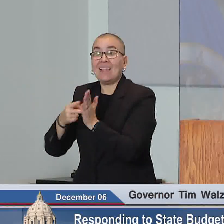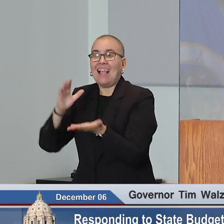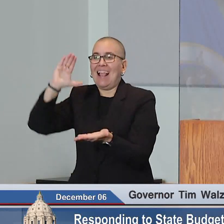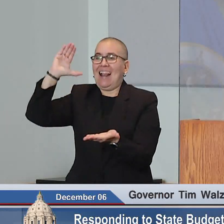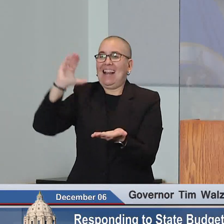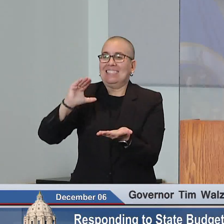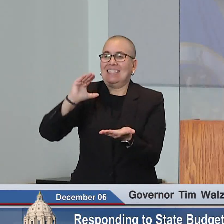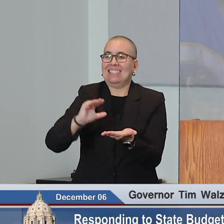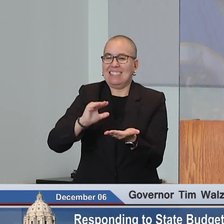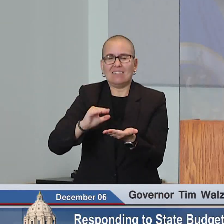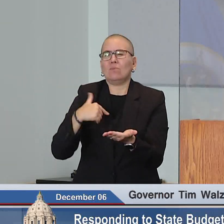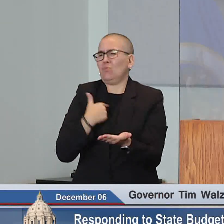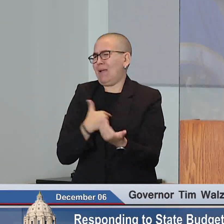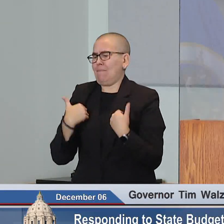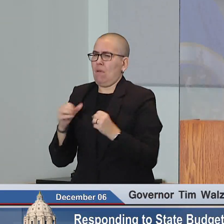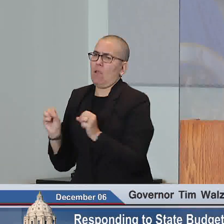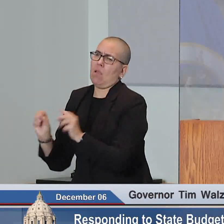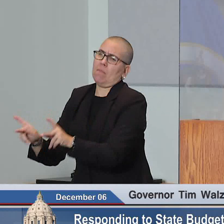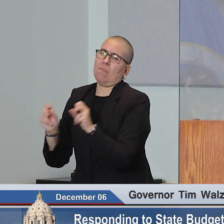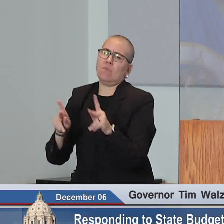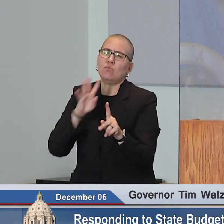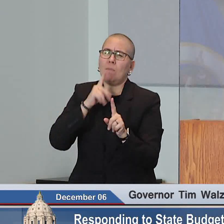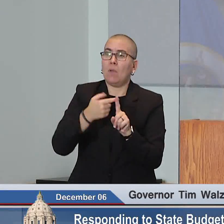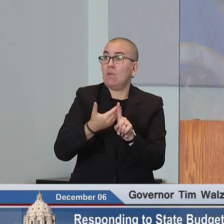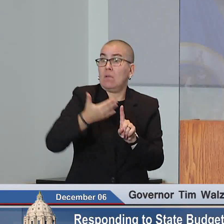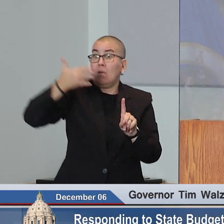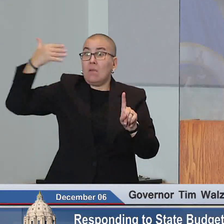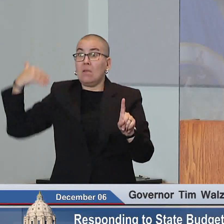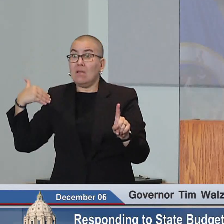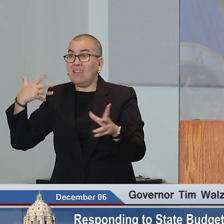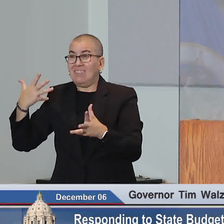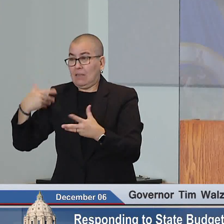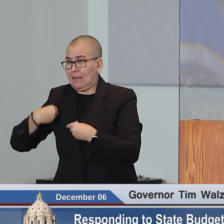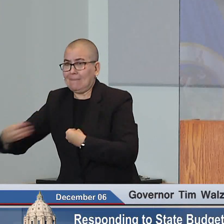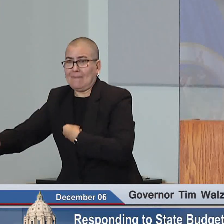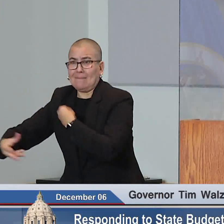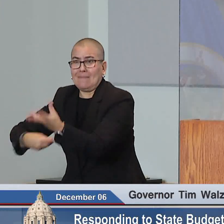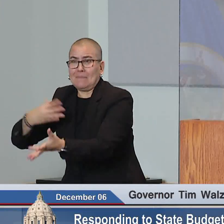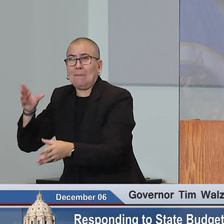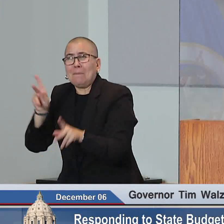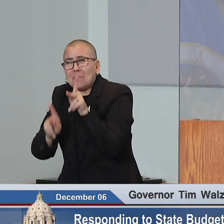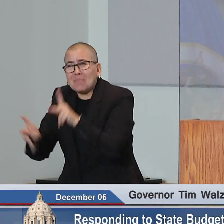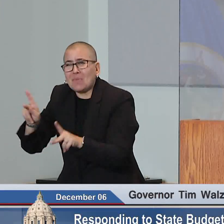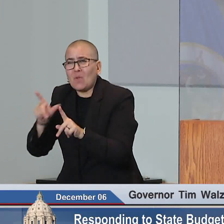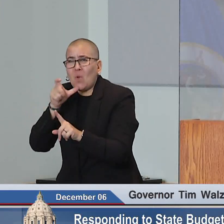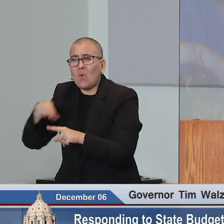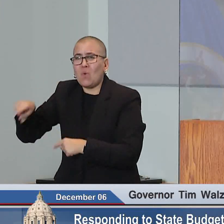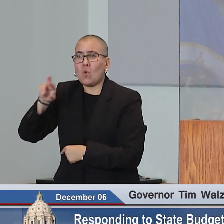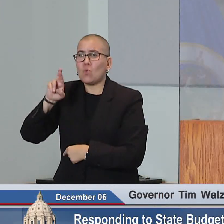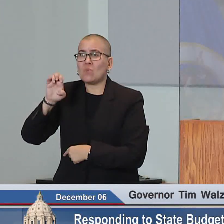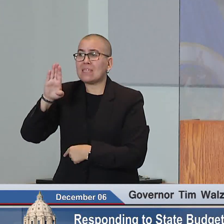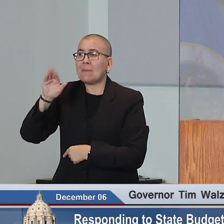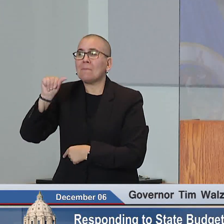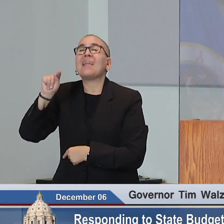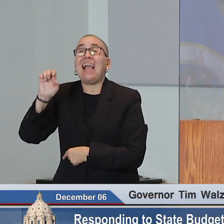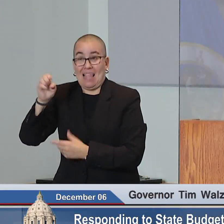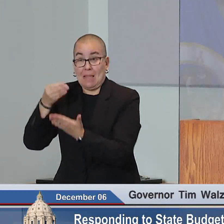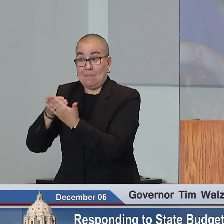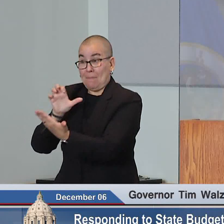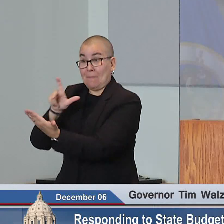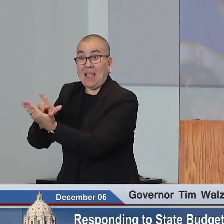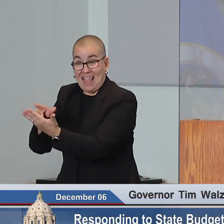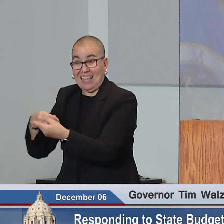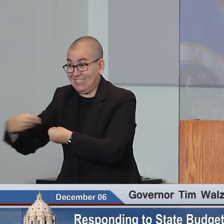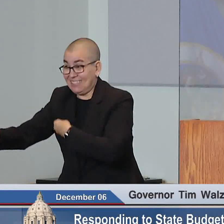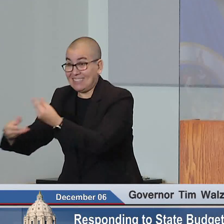the opportunity, as we've talked about, get money back in the hands of people, get some of this back in the form of rebates to people to be able to use as they see fit. And we think